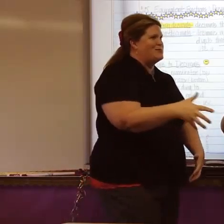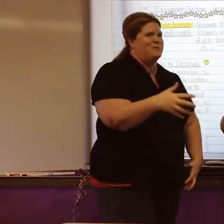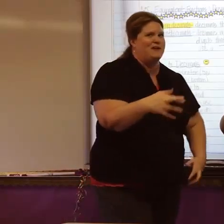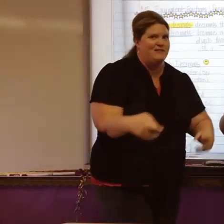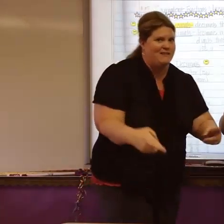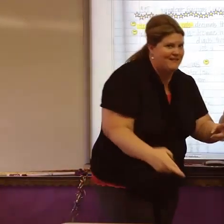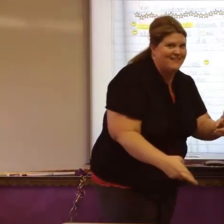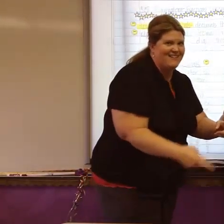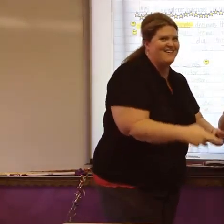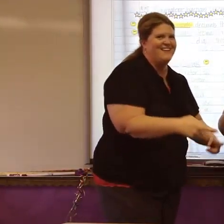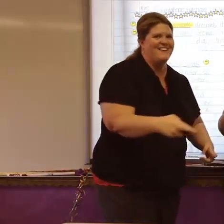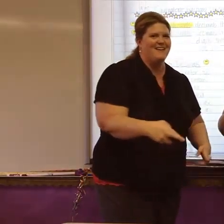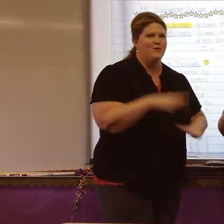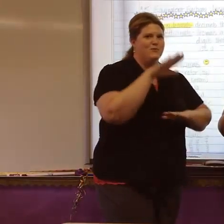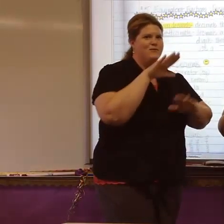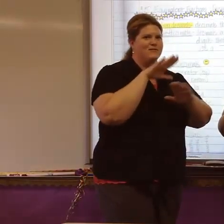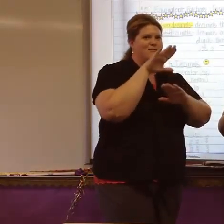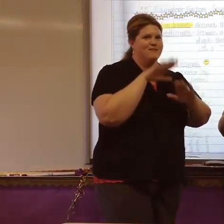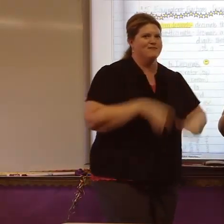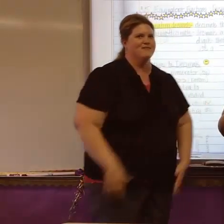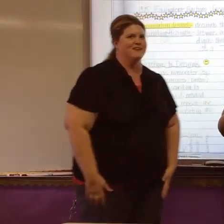like a robot.